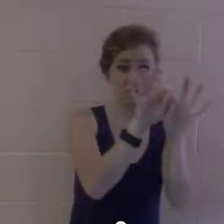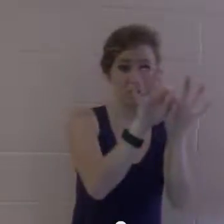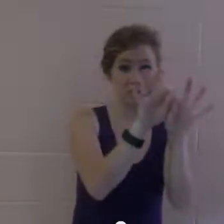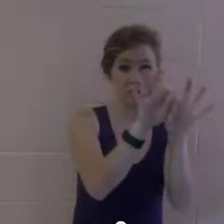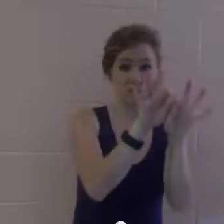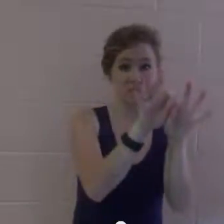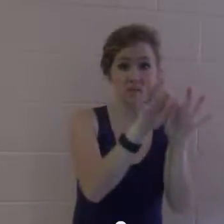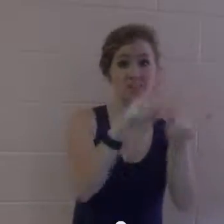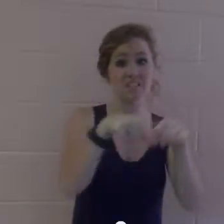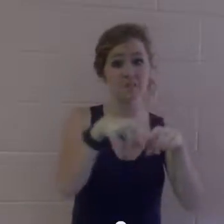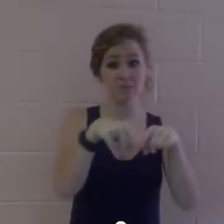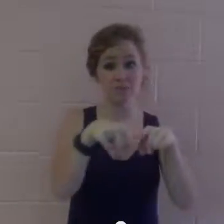of importance.